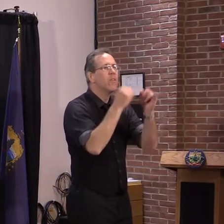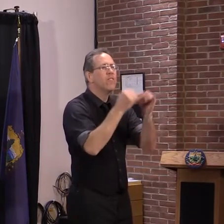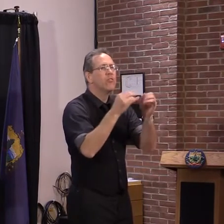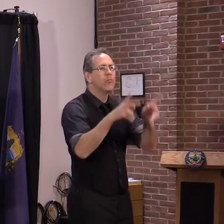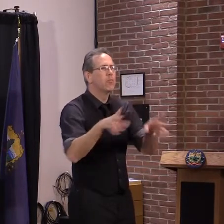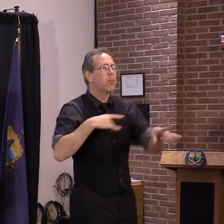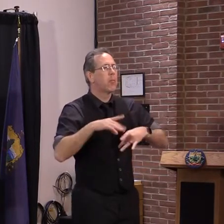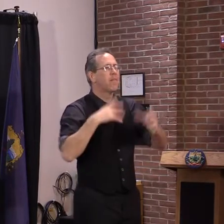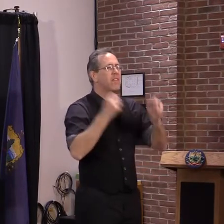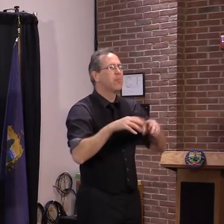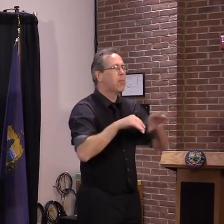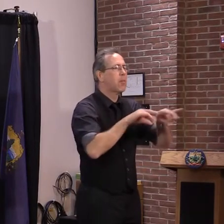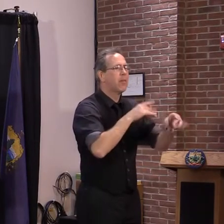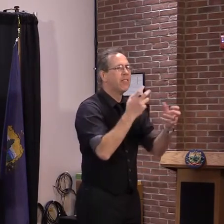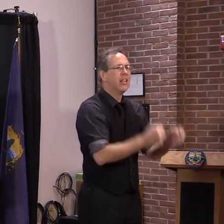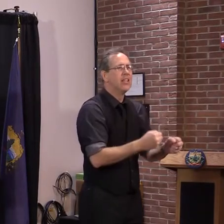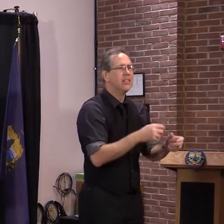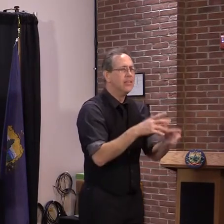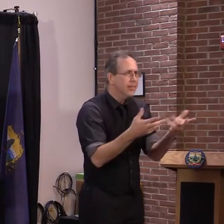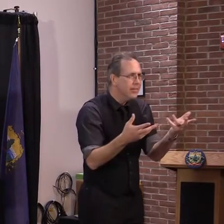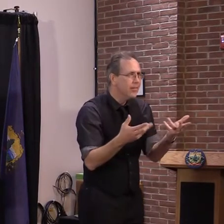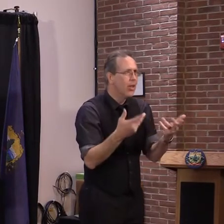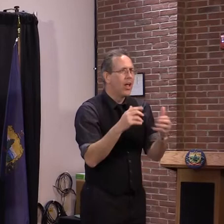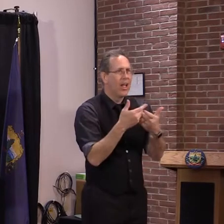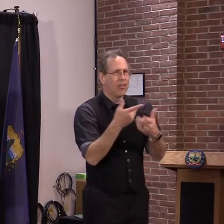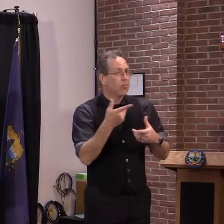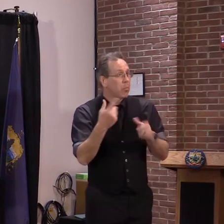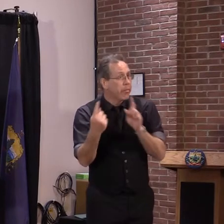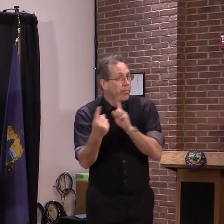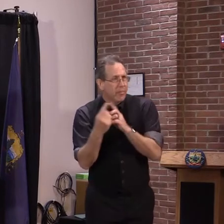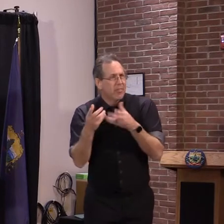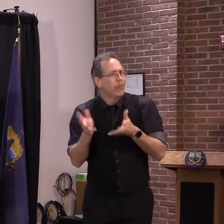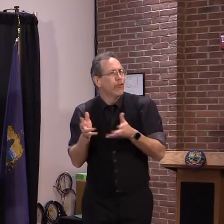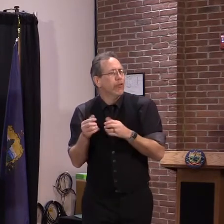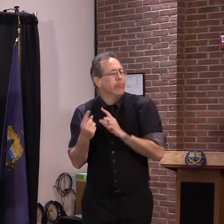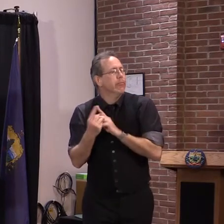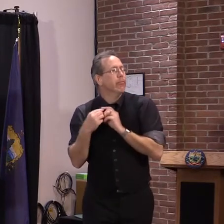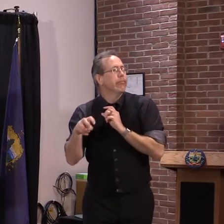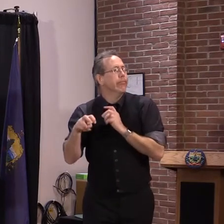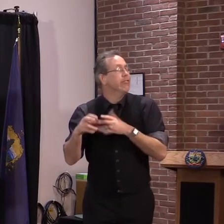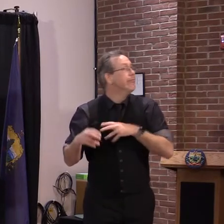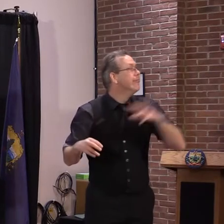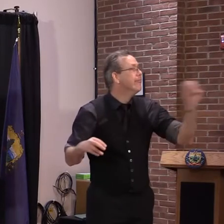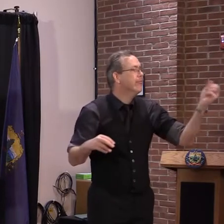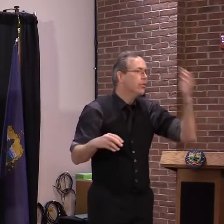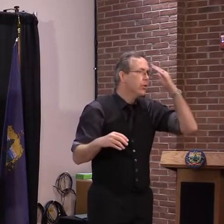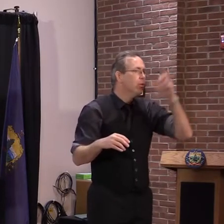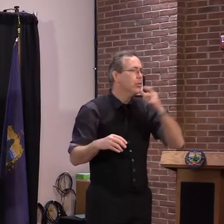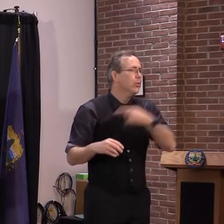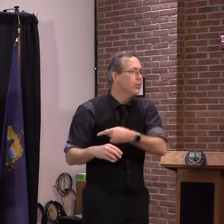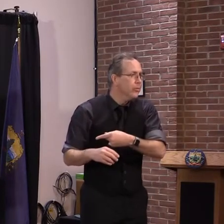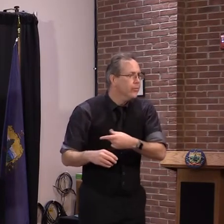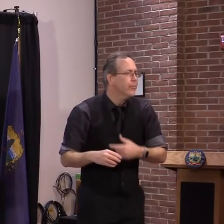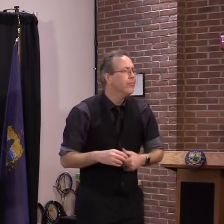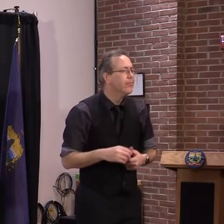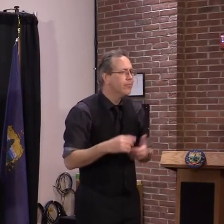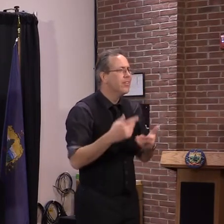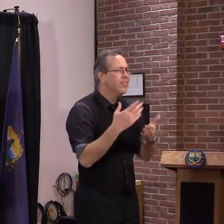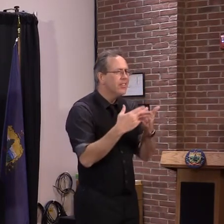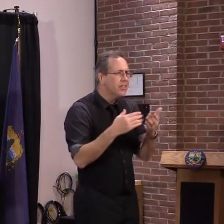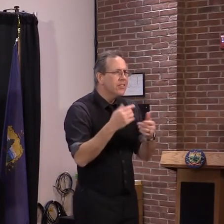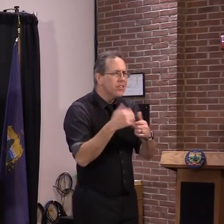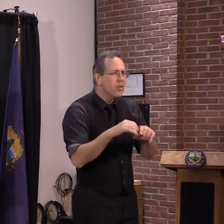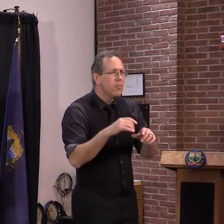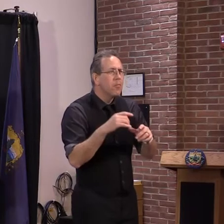So our contact tracing workforce, which we still have with regards to Omicron, is still working in